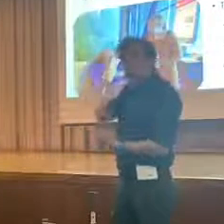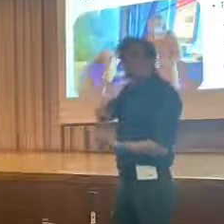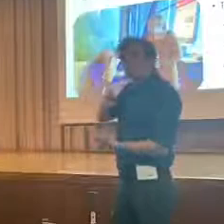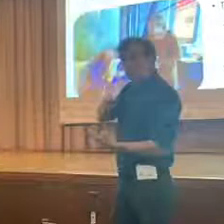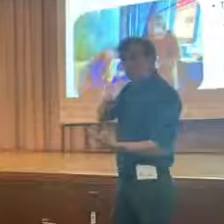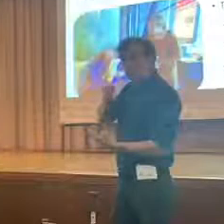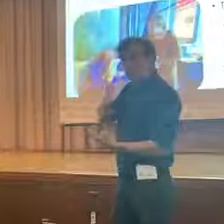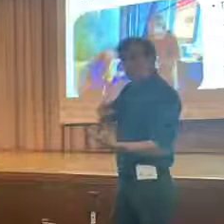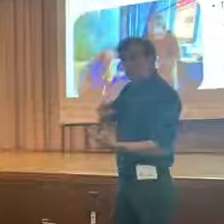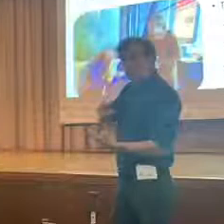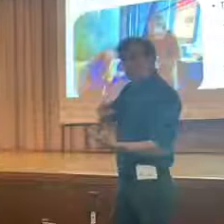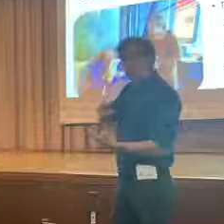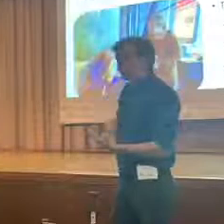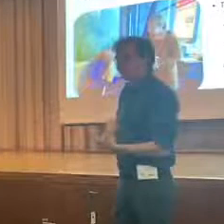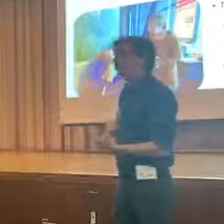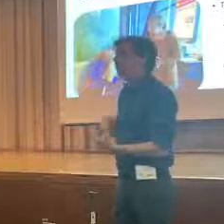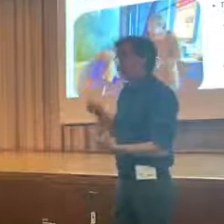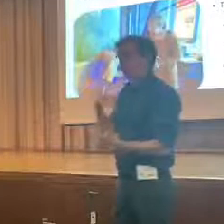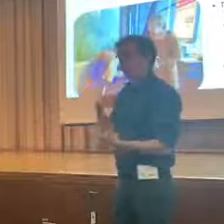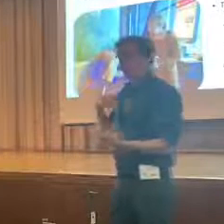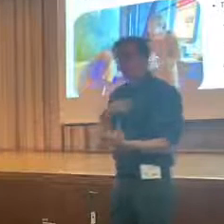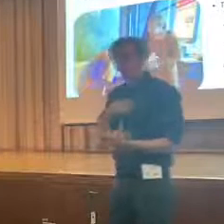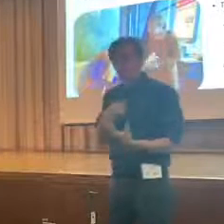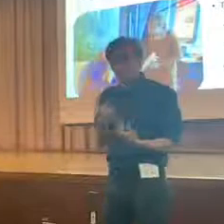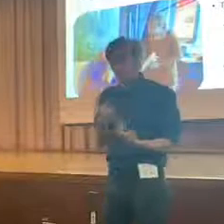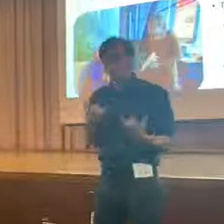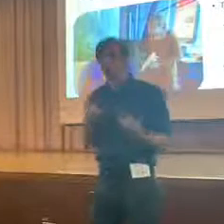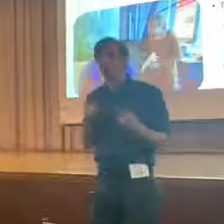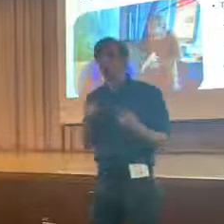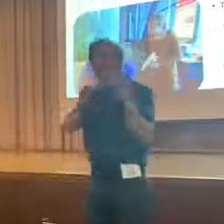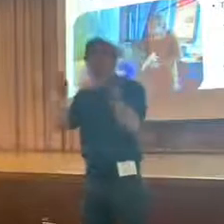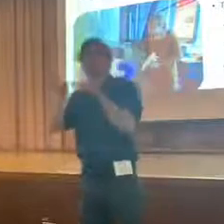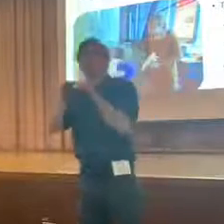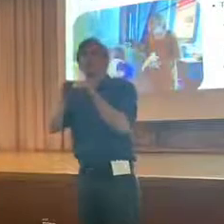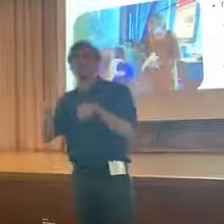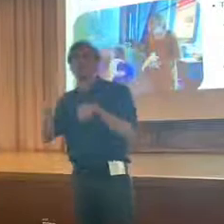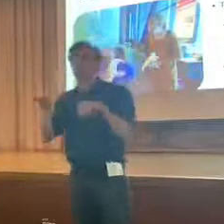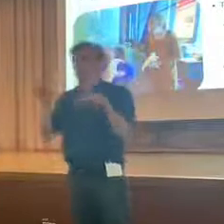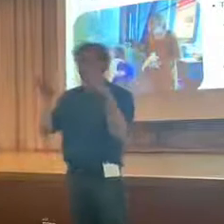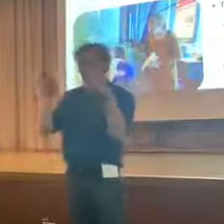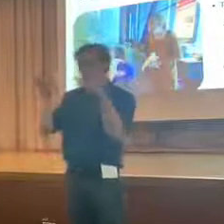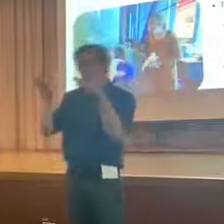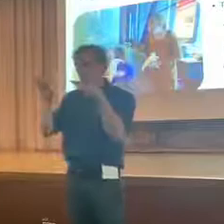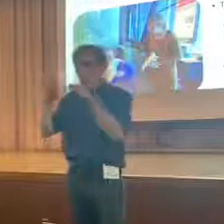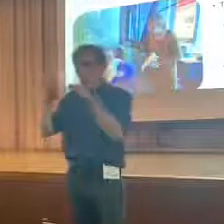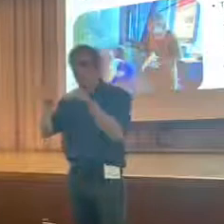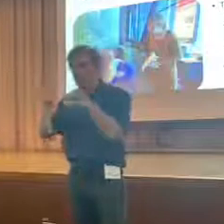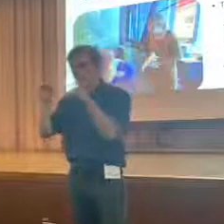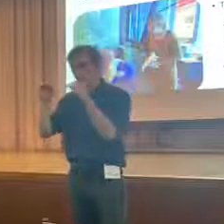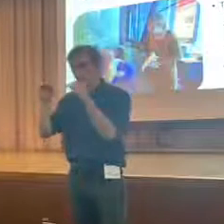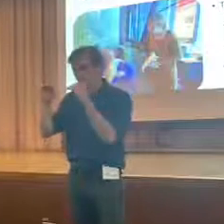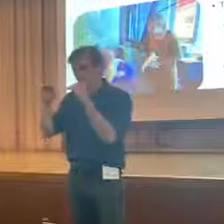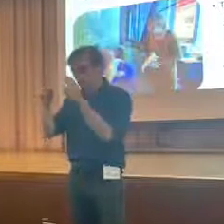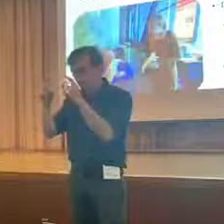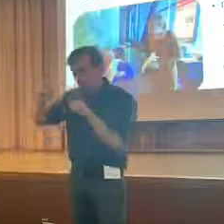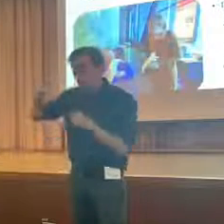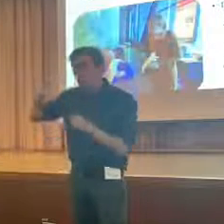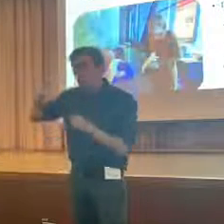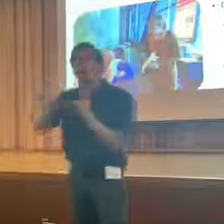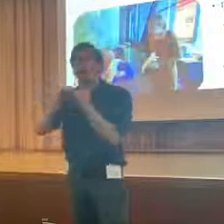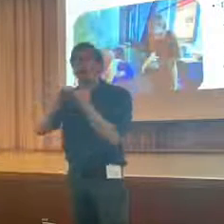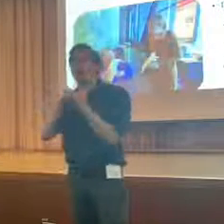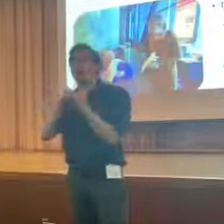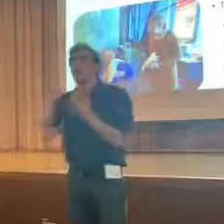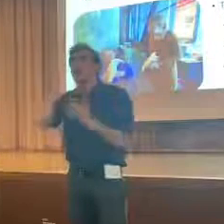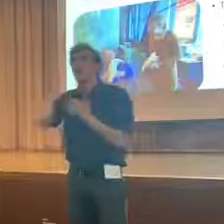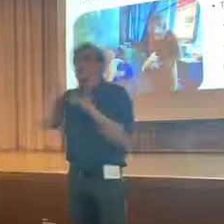what it's like to improve the experience for people who can't see the displays, that they can't sense them in